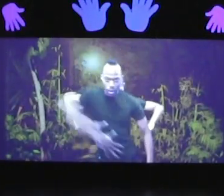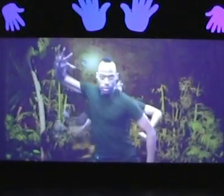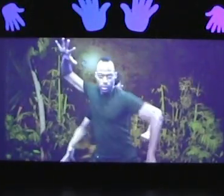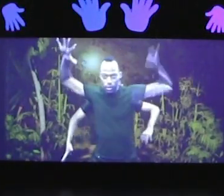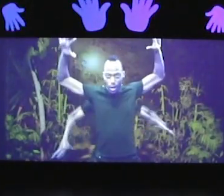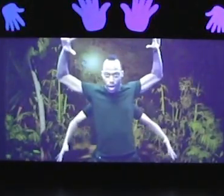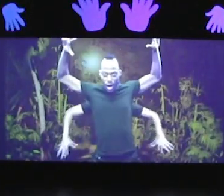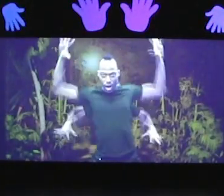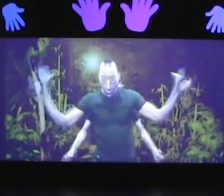frumious bandersnatch.